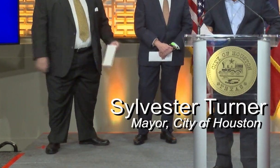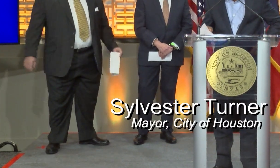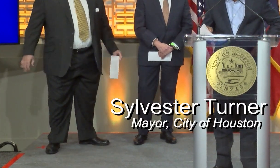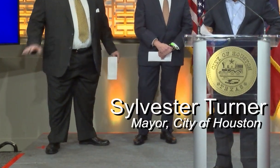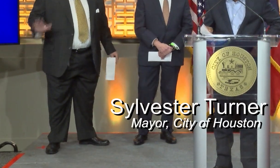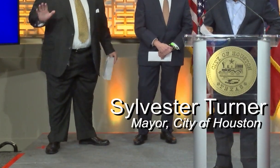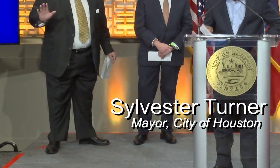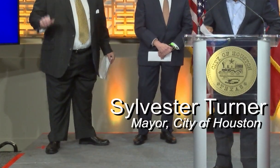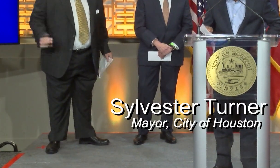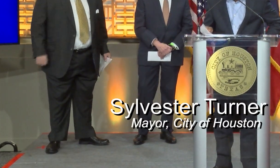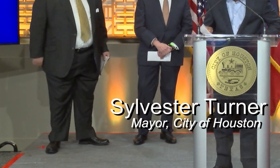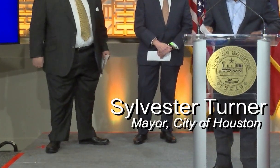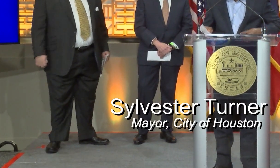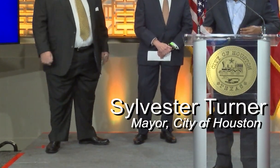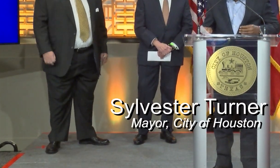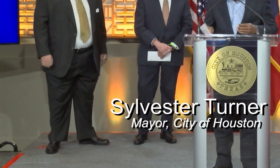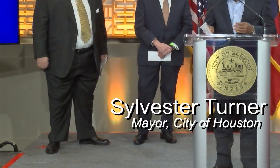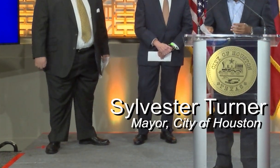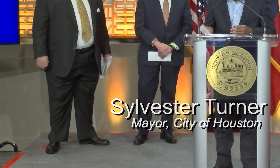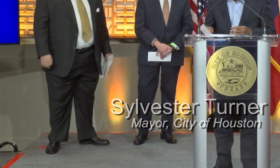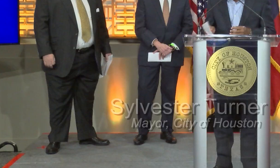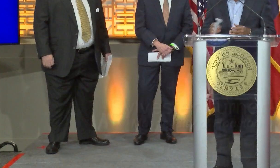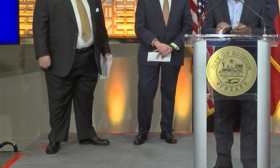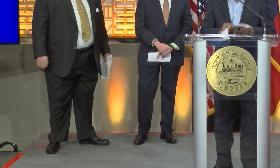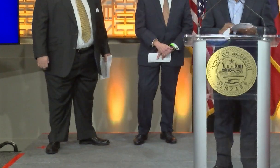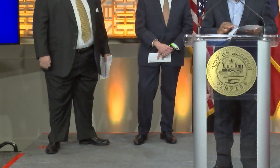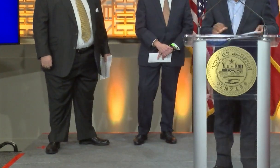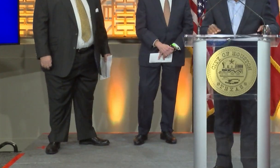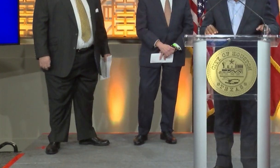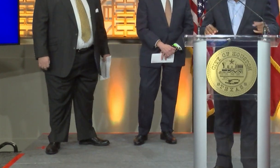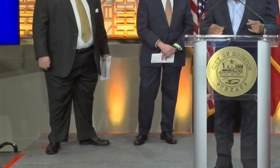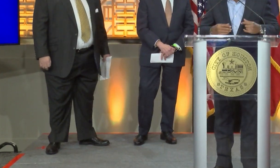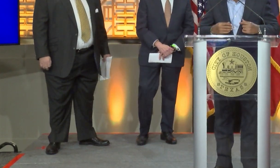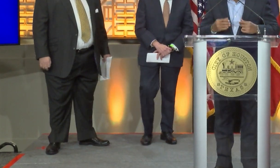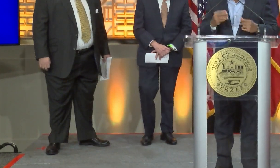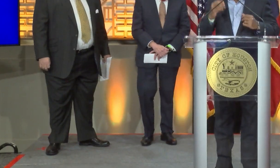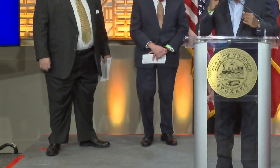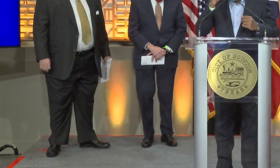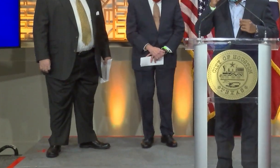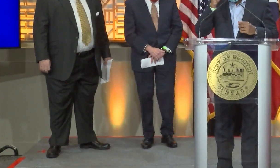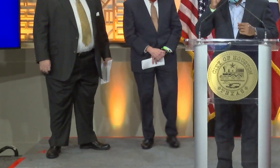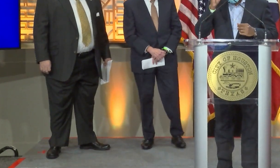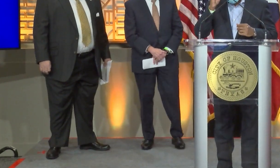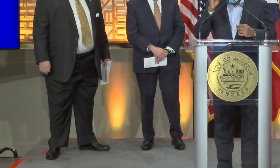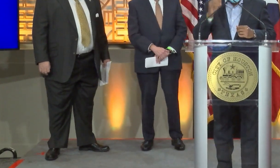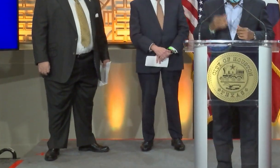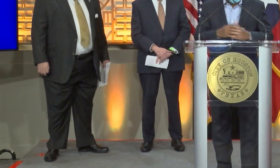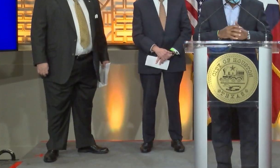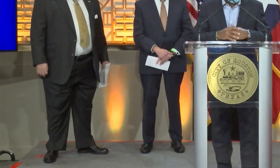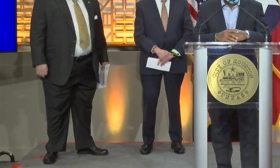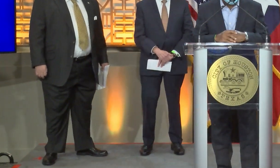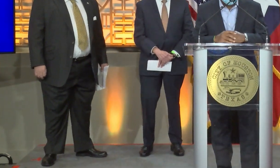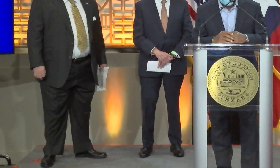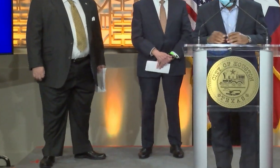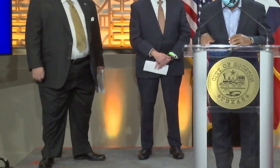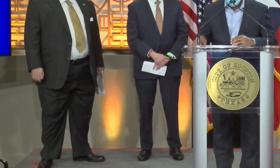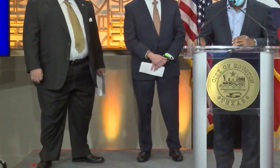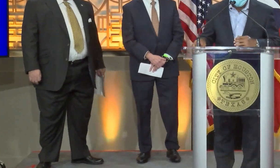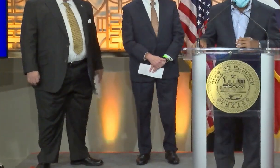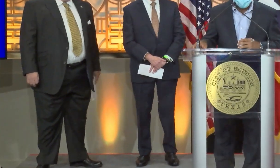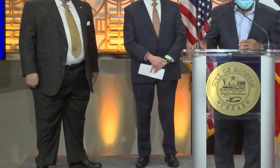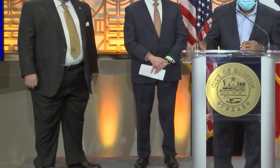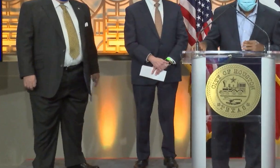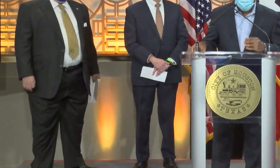and Bob Eury, with the downtown district. And we've been here before, and I think Elizabeth Killinger